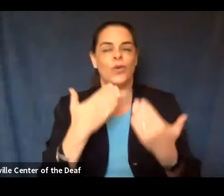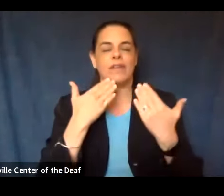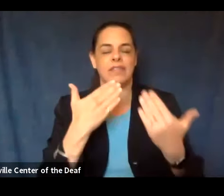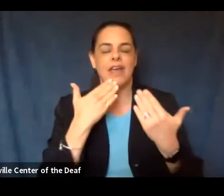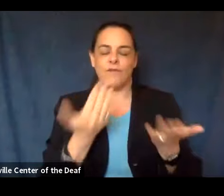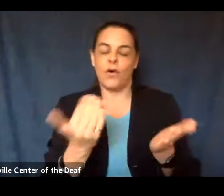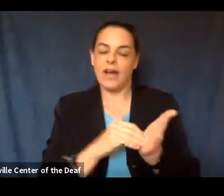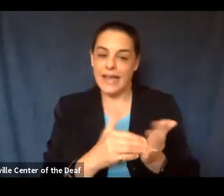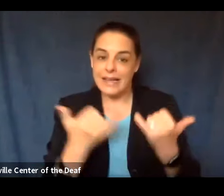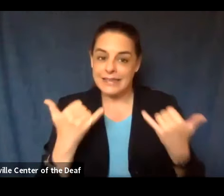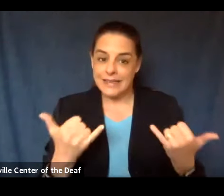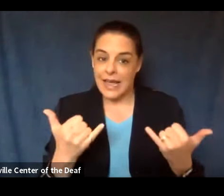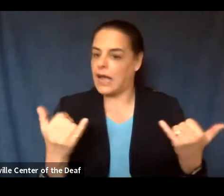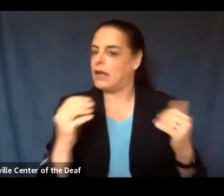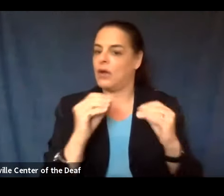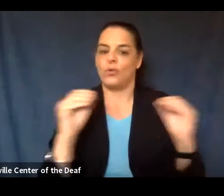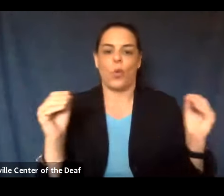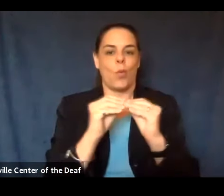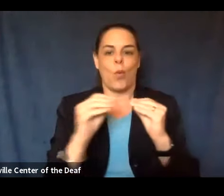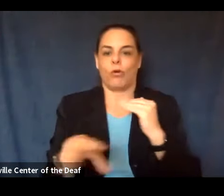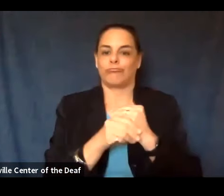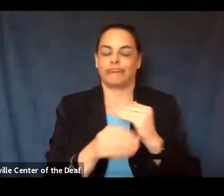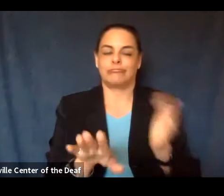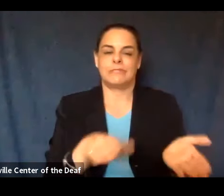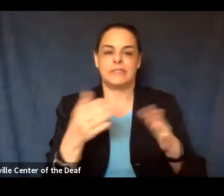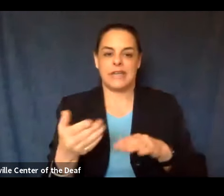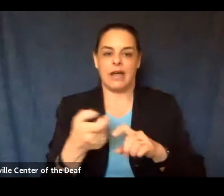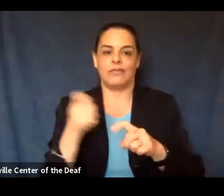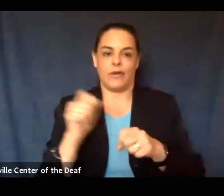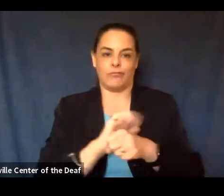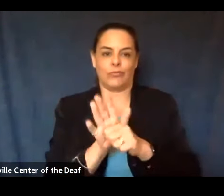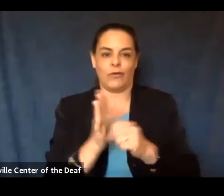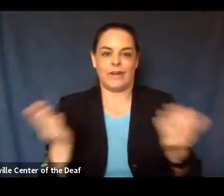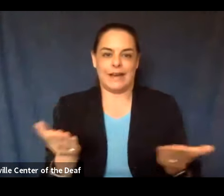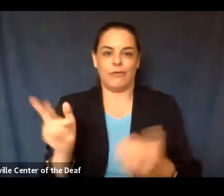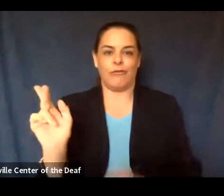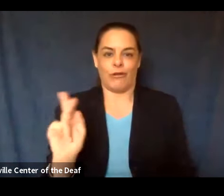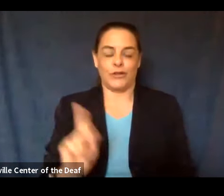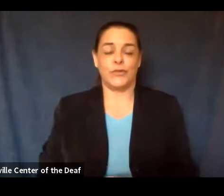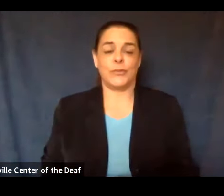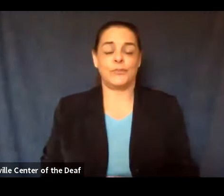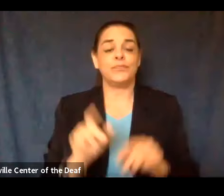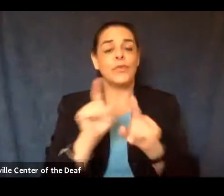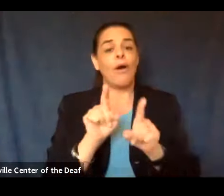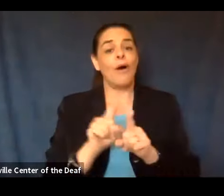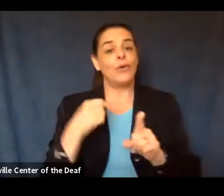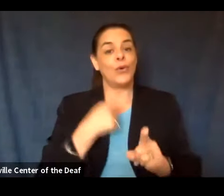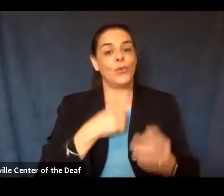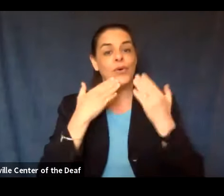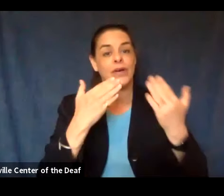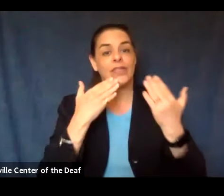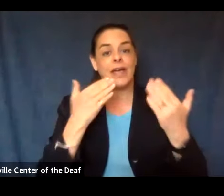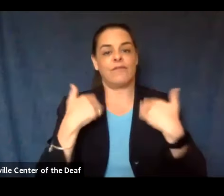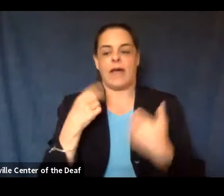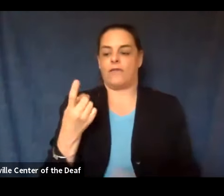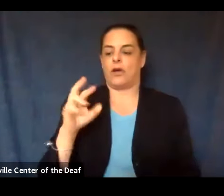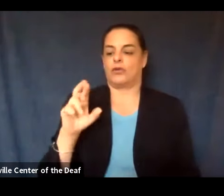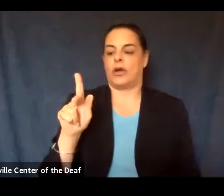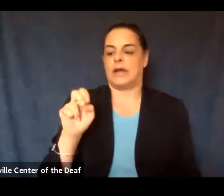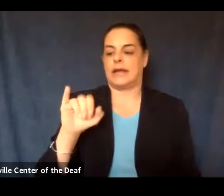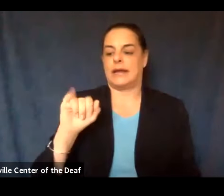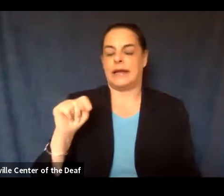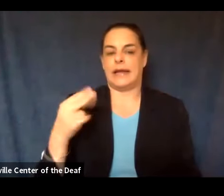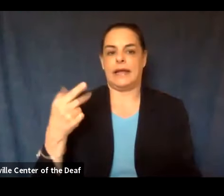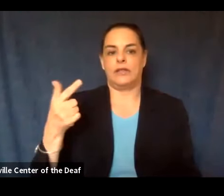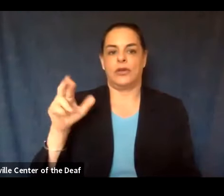report no further deaths from COVID-19. We're also thankful today to have Dr. Keith Gray, Chief Medical